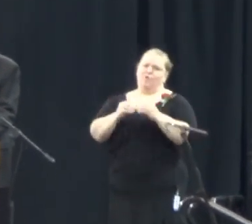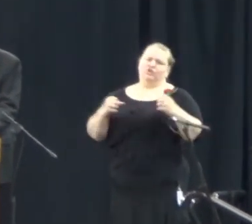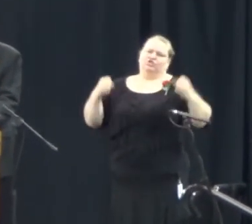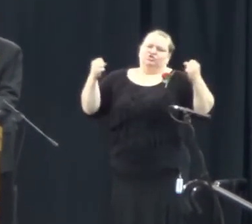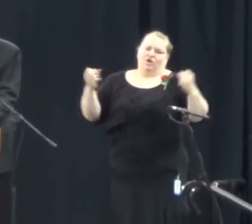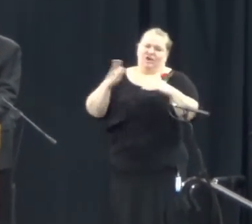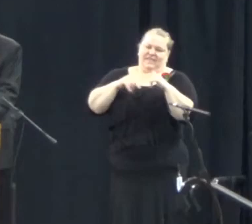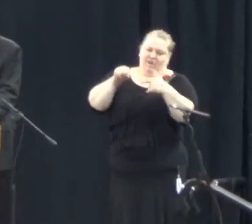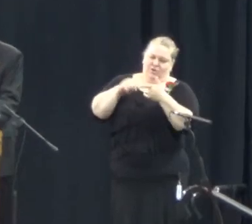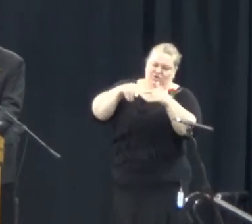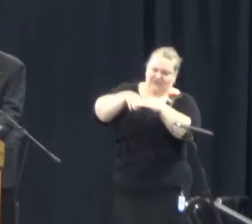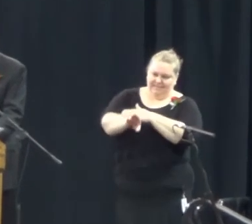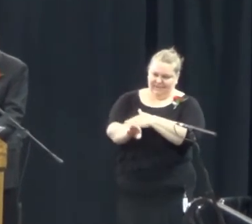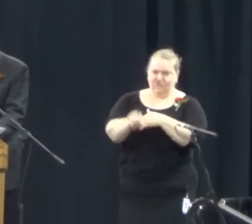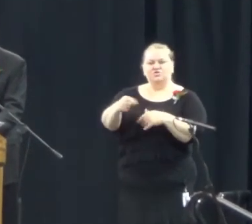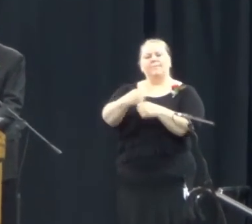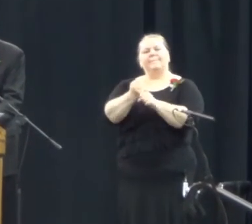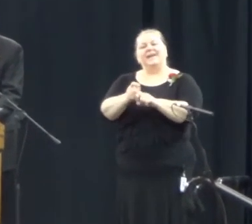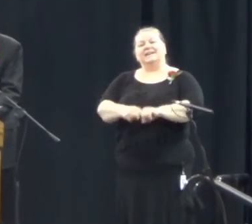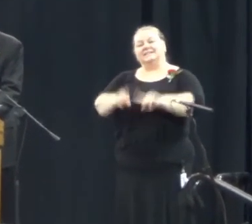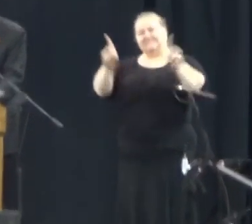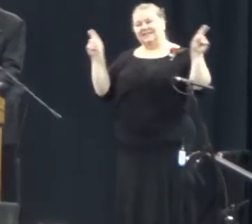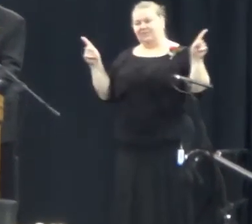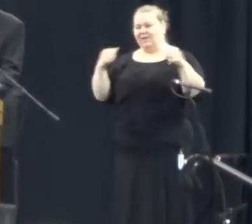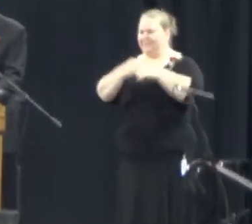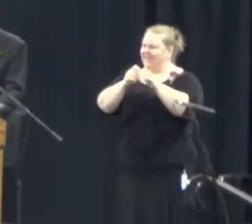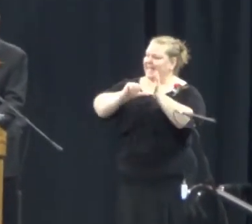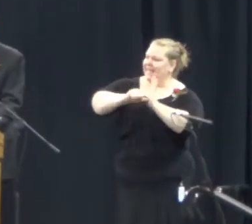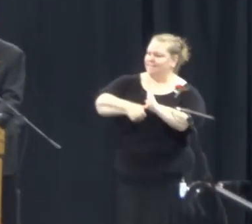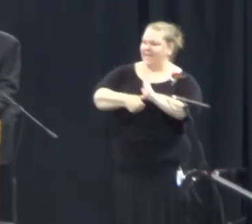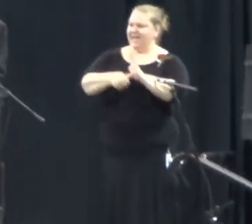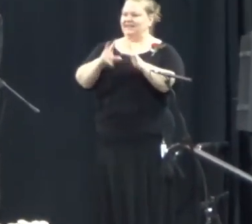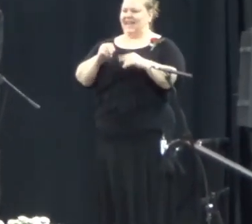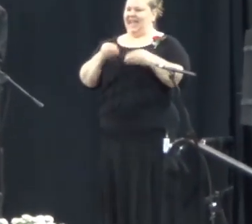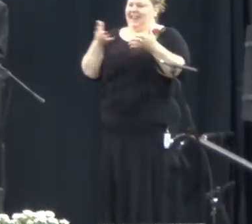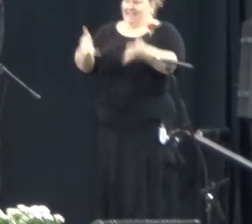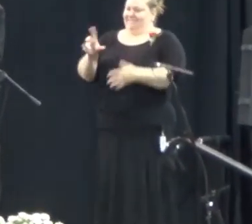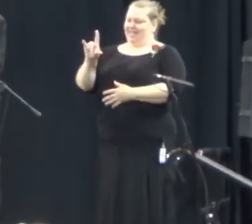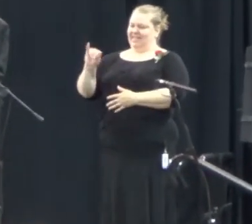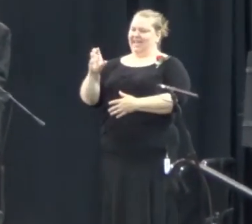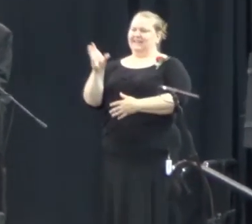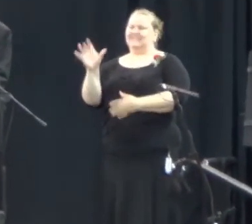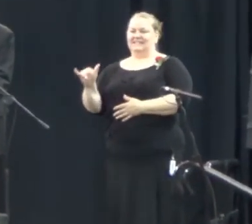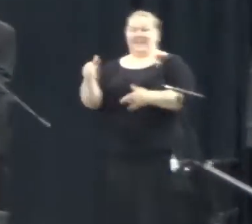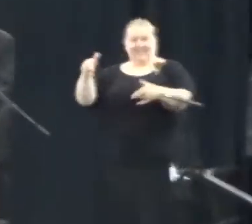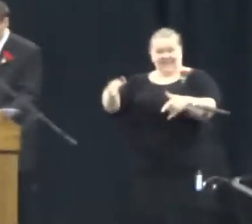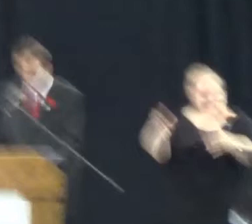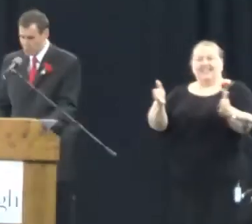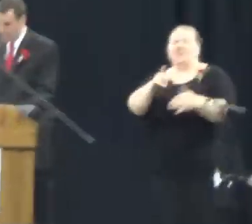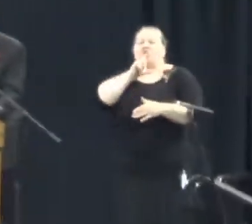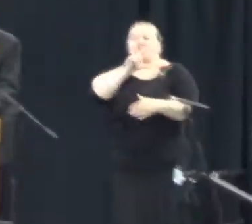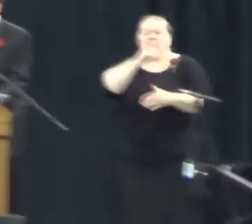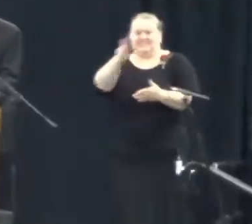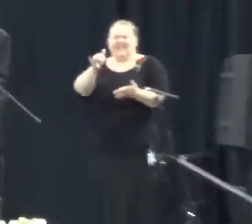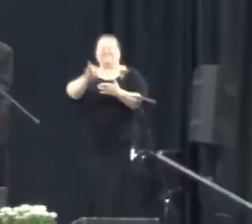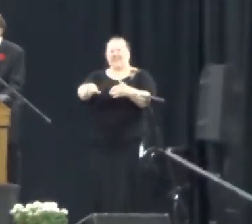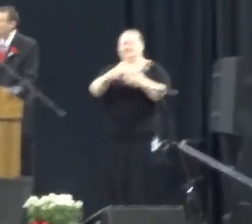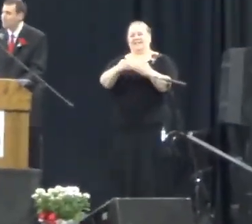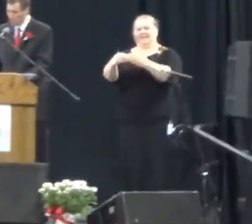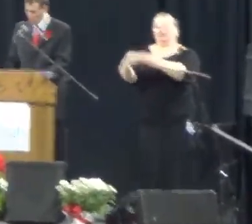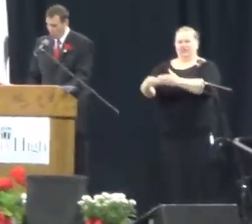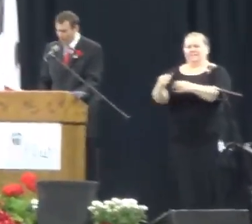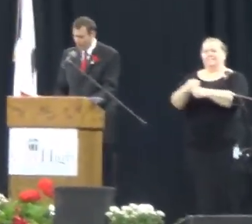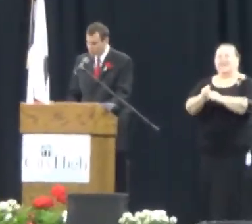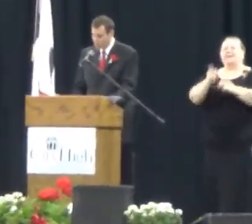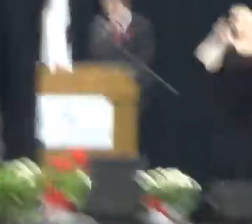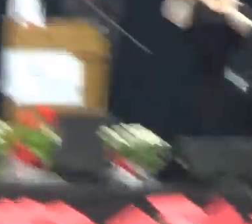found it. You have made a difference, made an impact, left a legacy. This, Little Hawks, is leadership, making